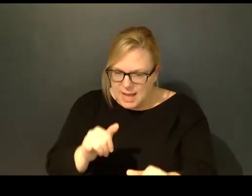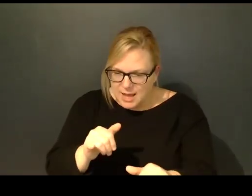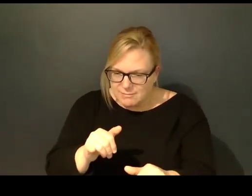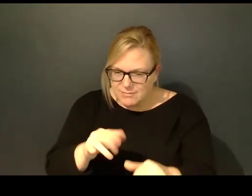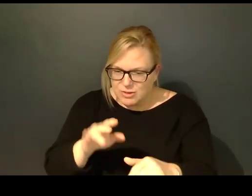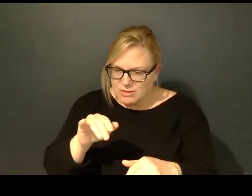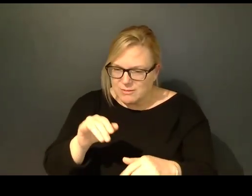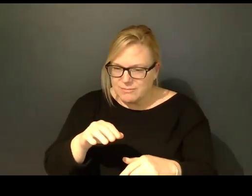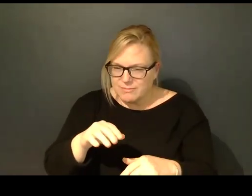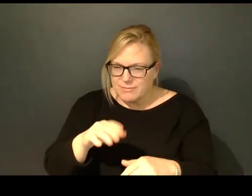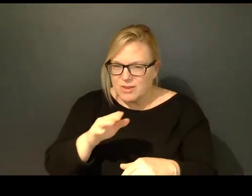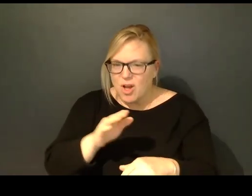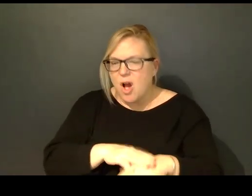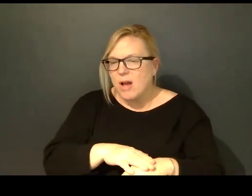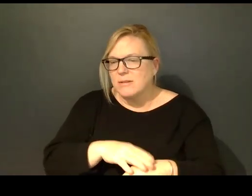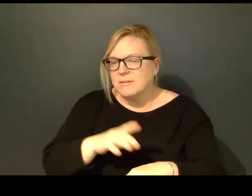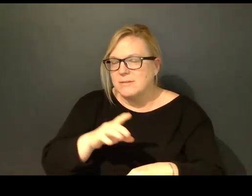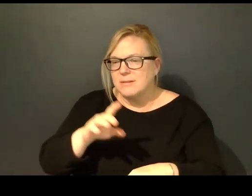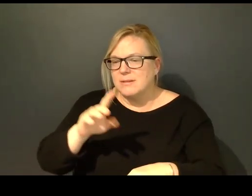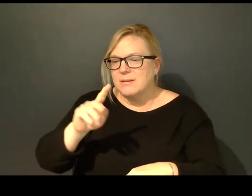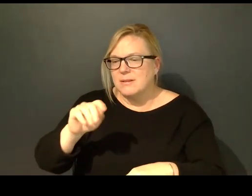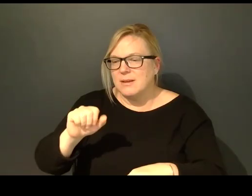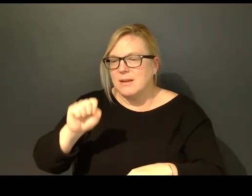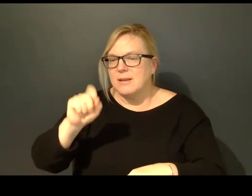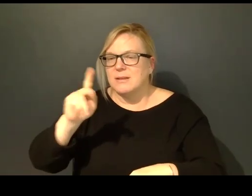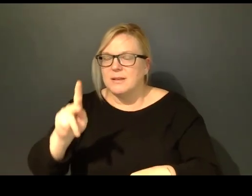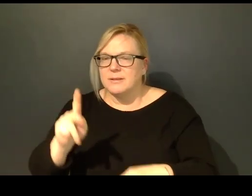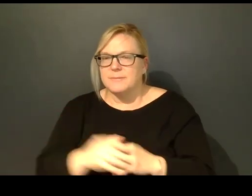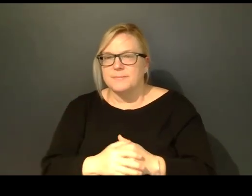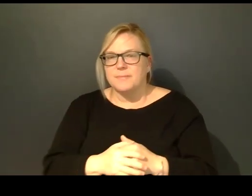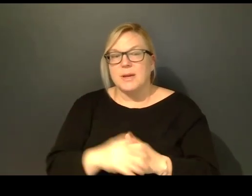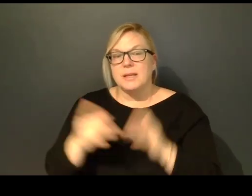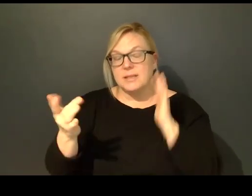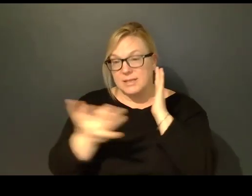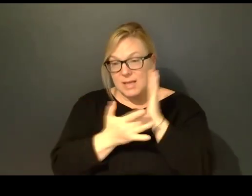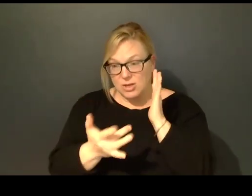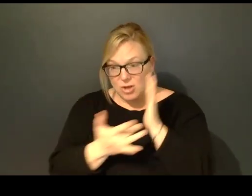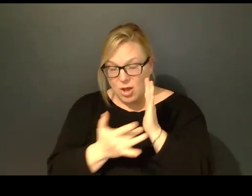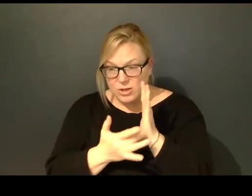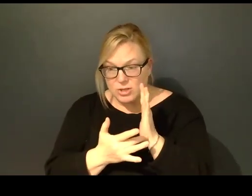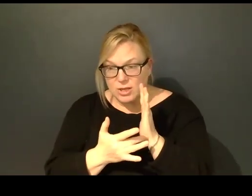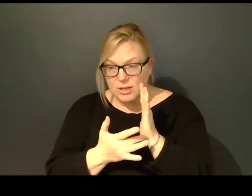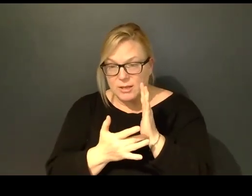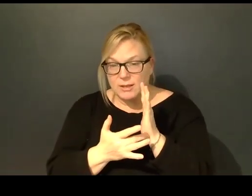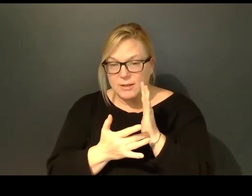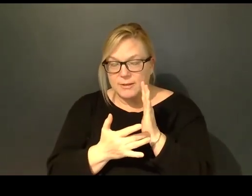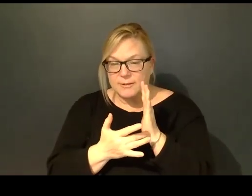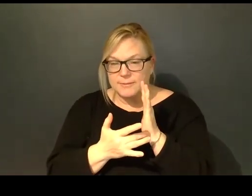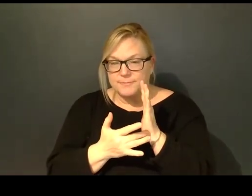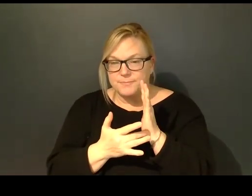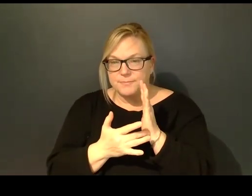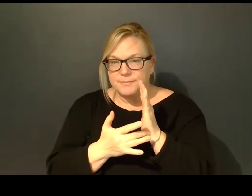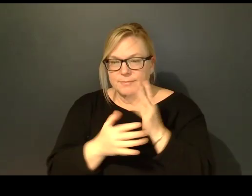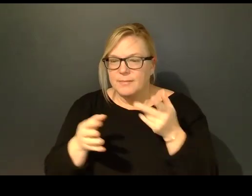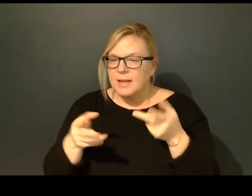hand, the advent of technology has also allowed folks that learn on their own terms to take